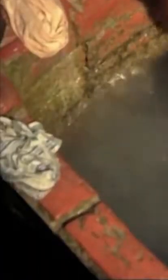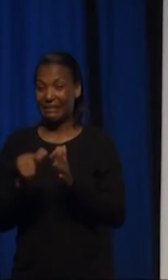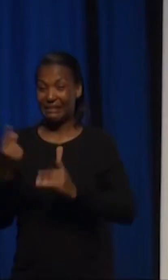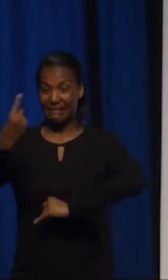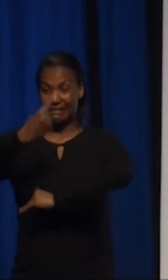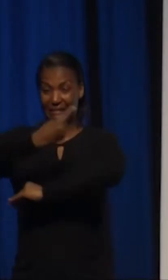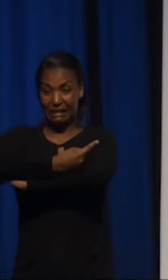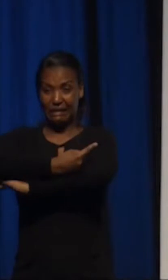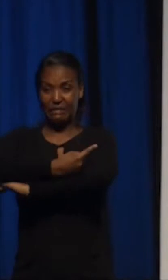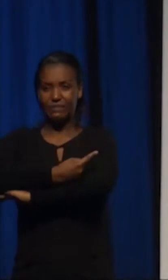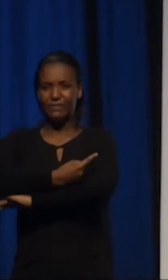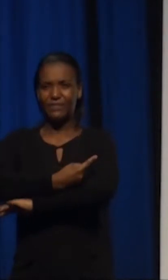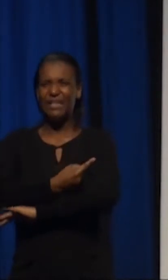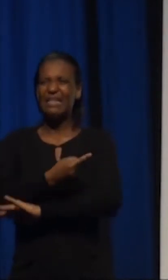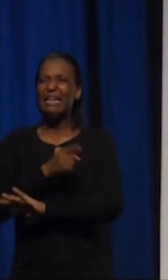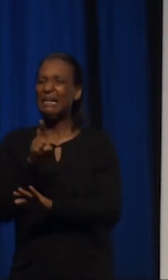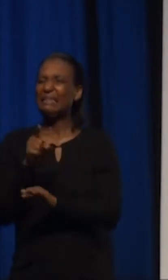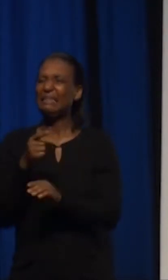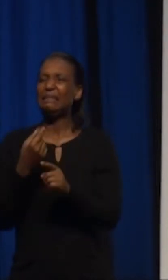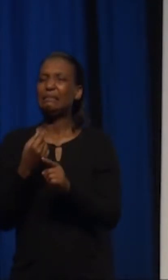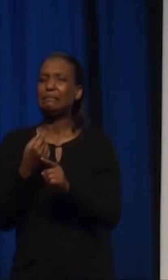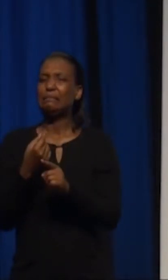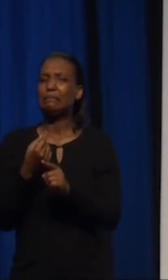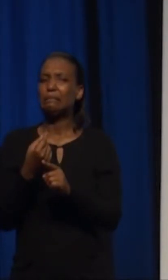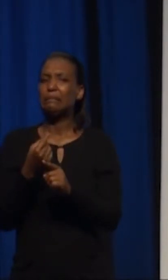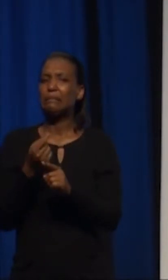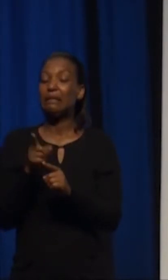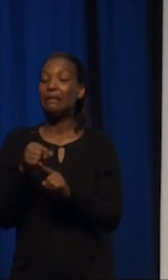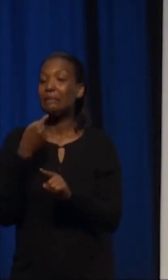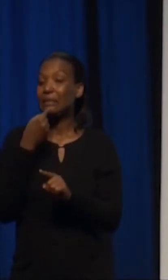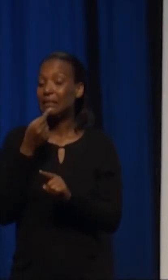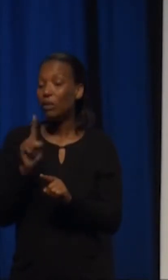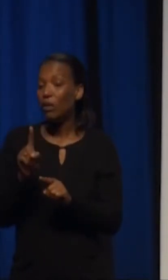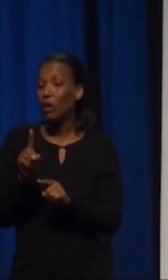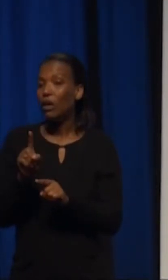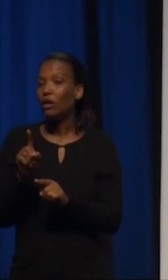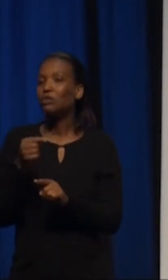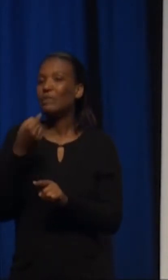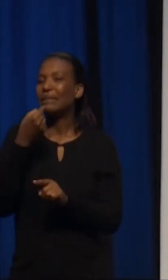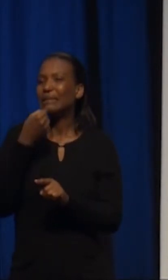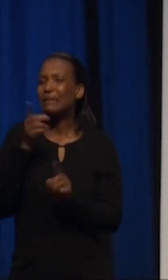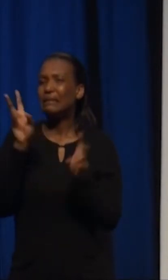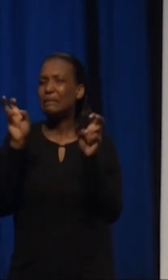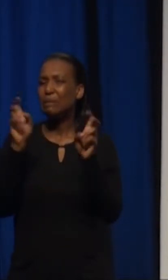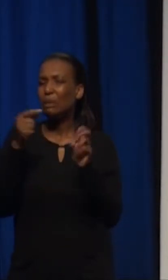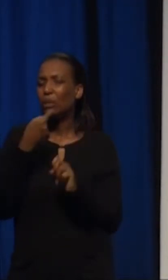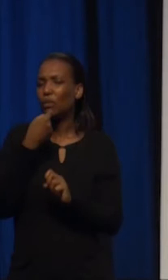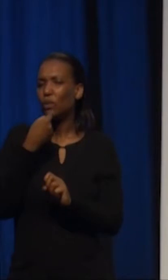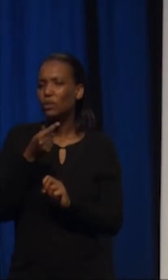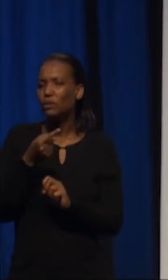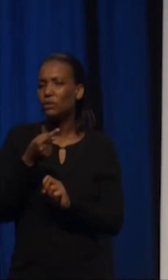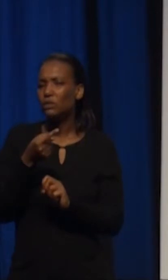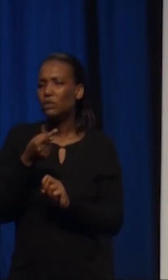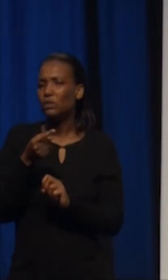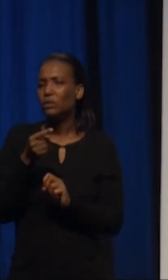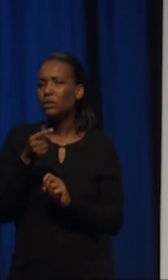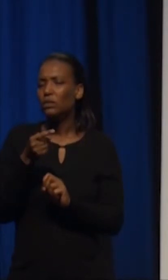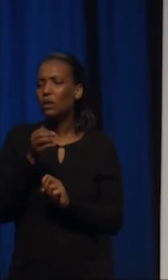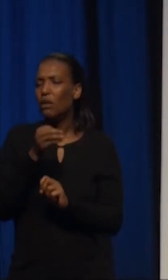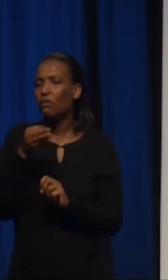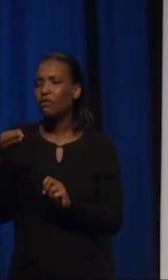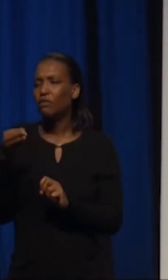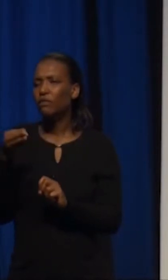day, it is befitting to recall the words of